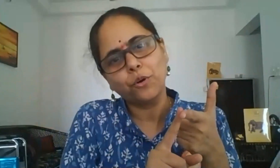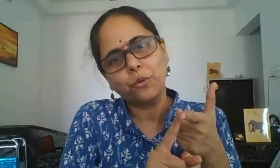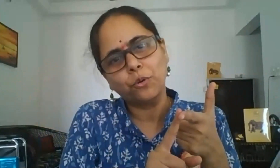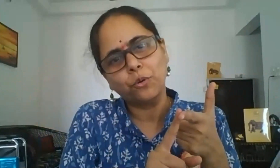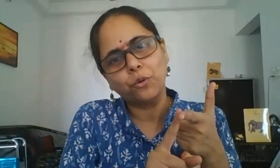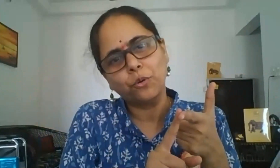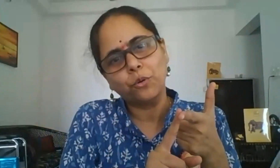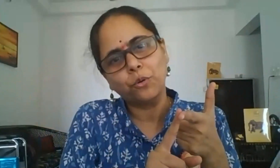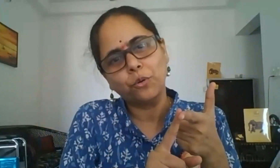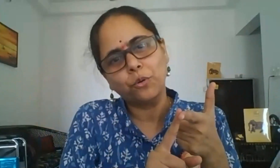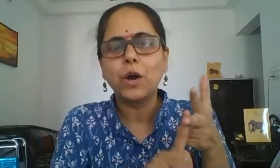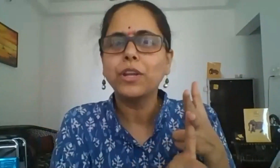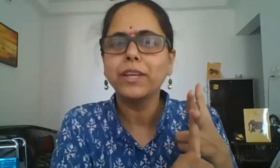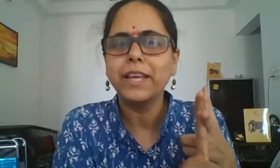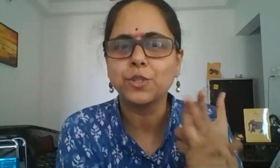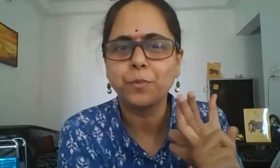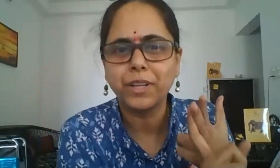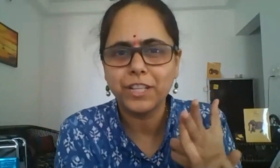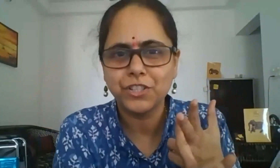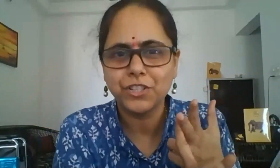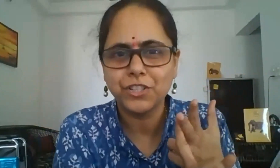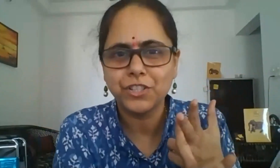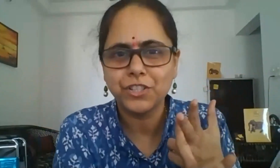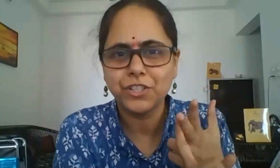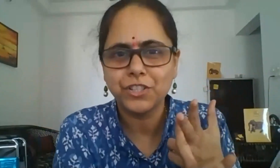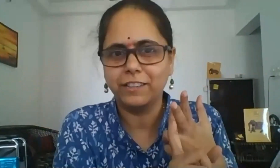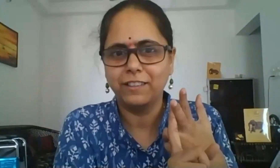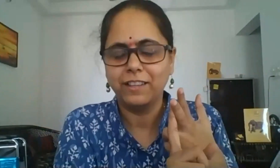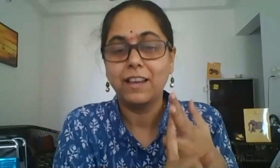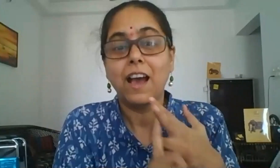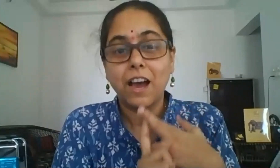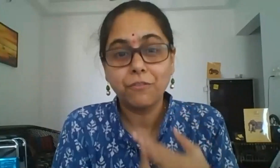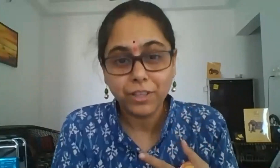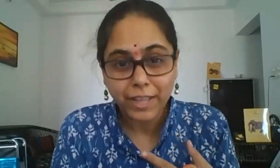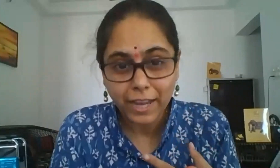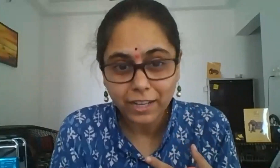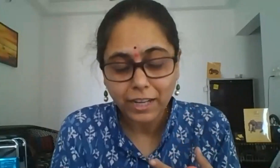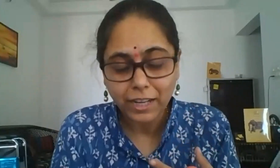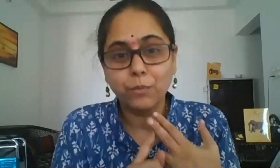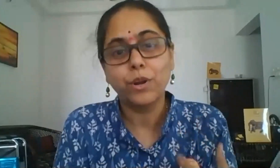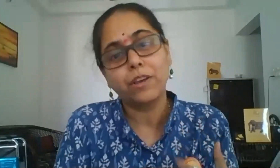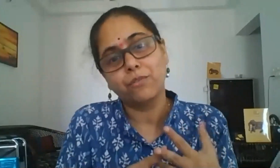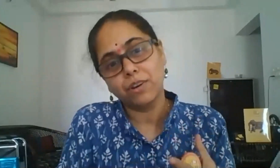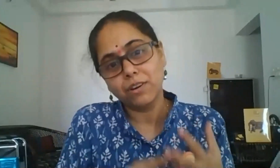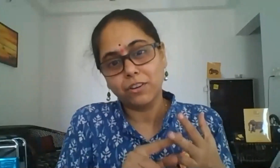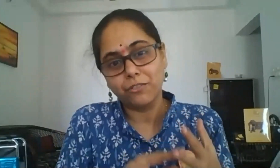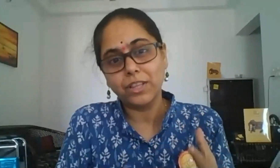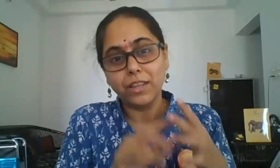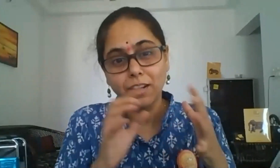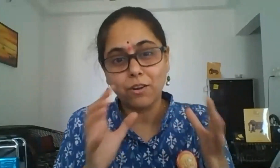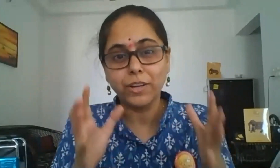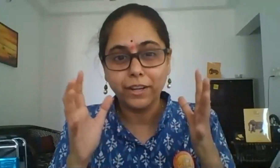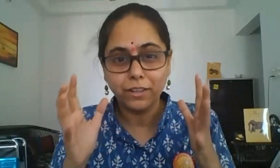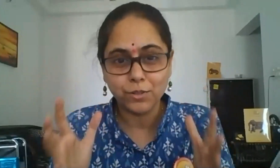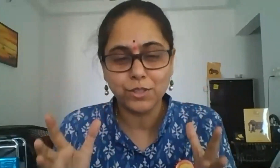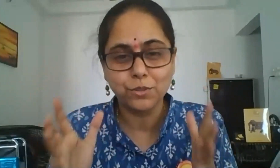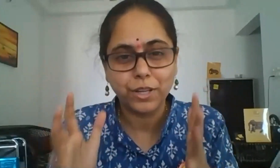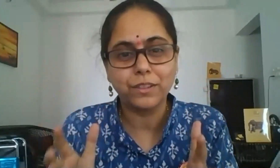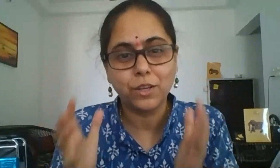own, without any expectation written. After that, I would have worked with around 8,000 to 10,000